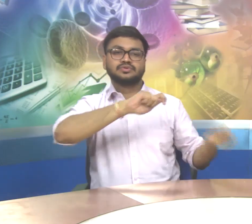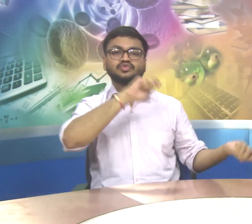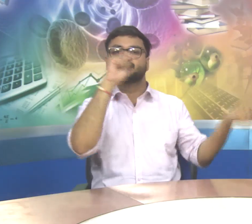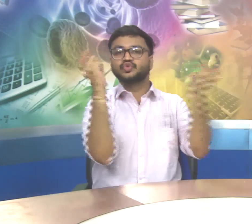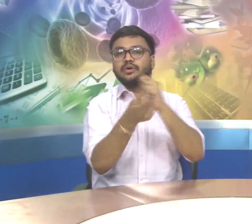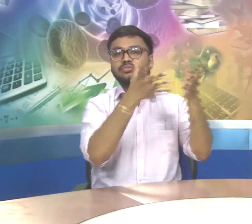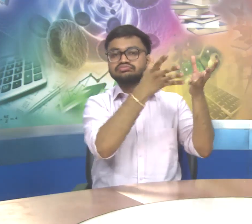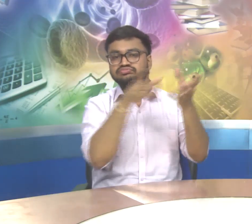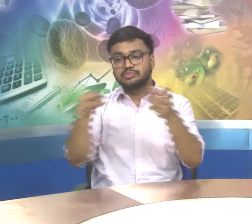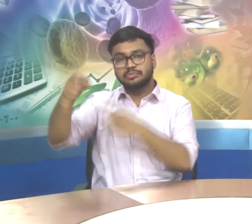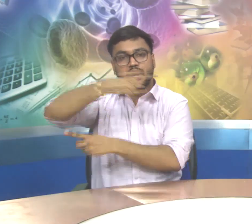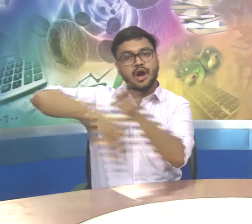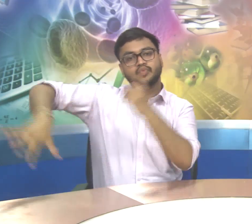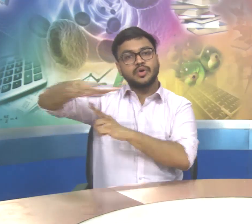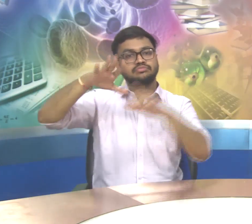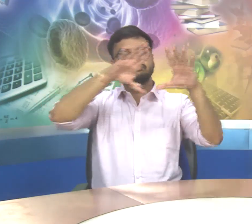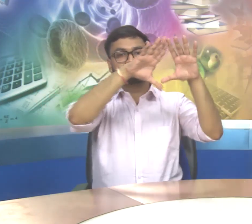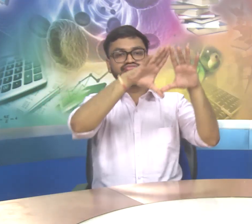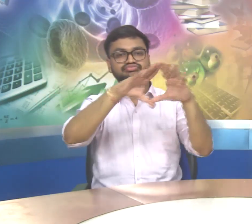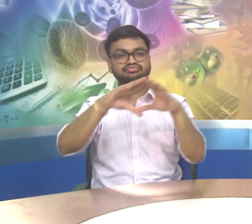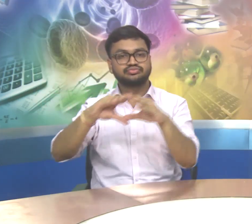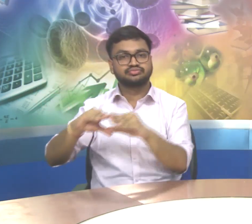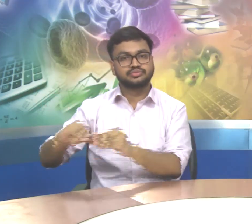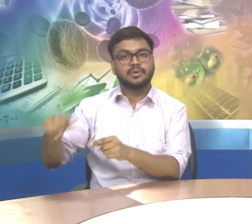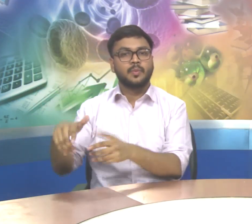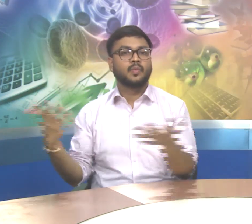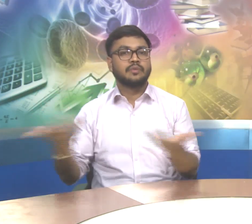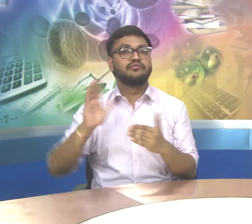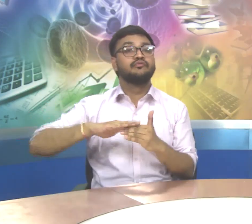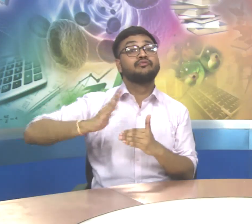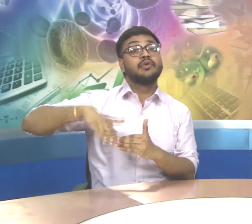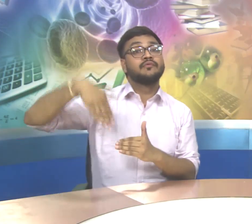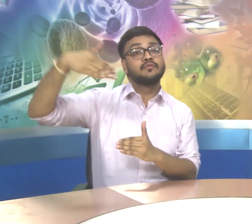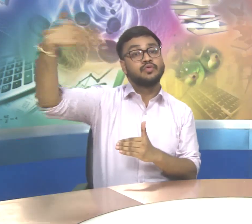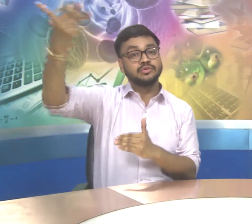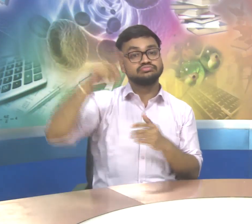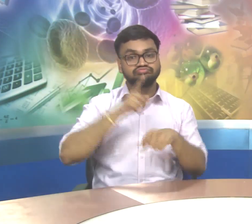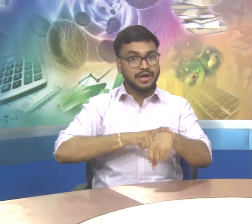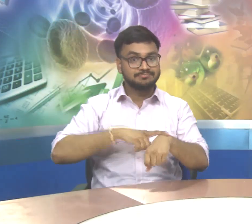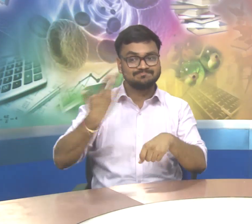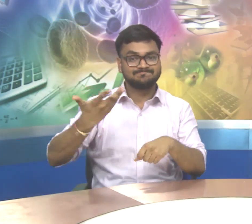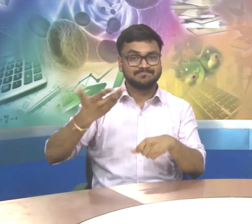entertainment, maintenance, decoration and for several other